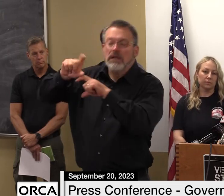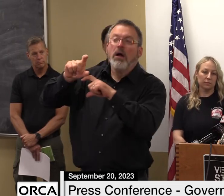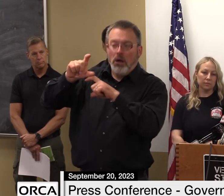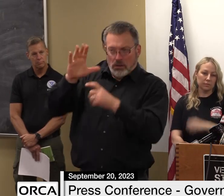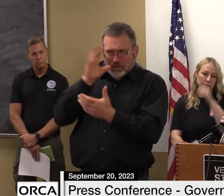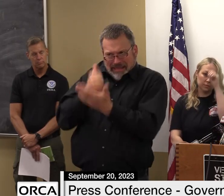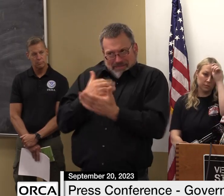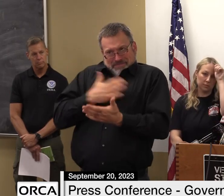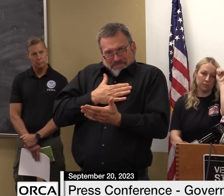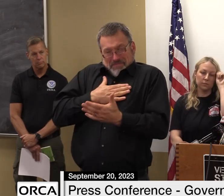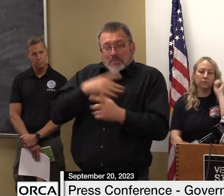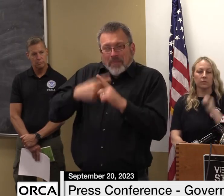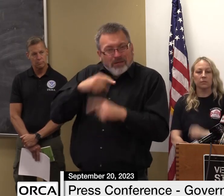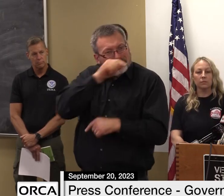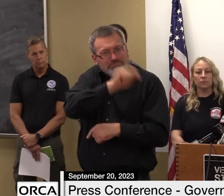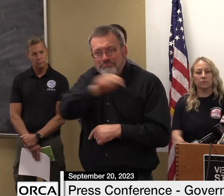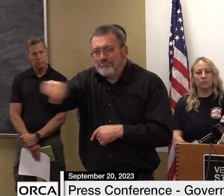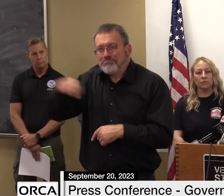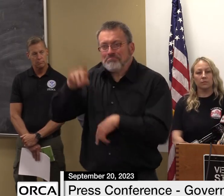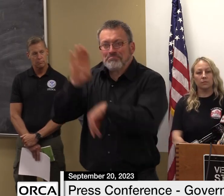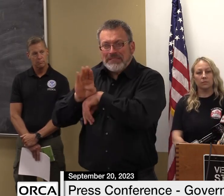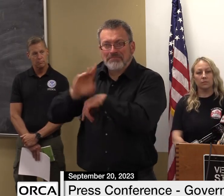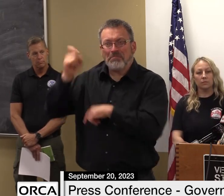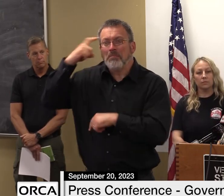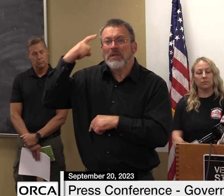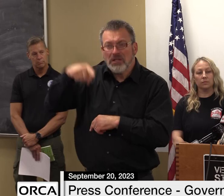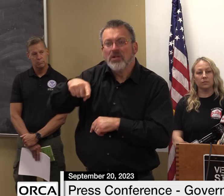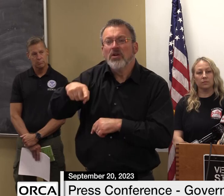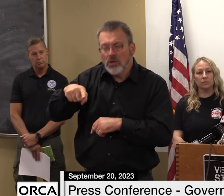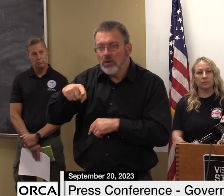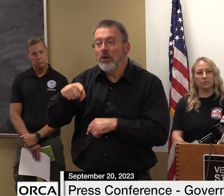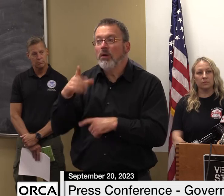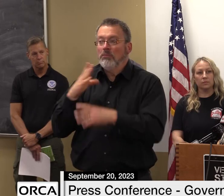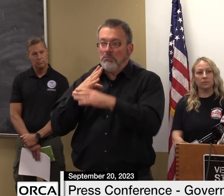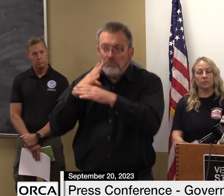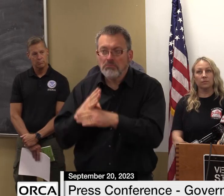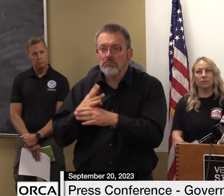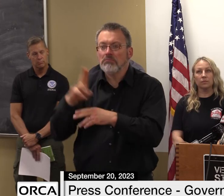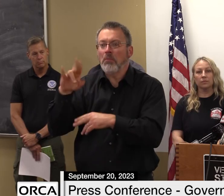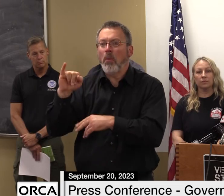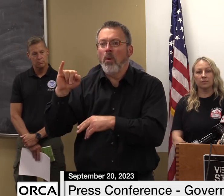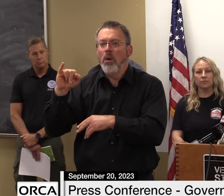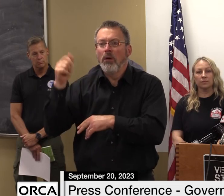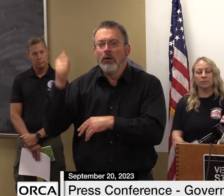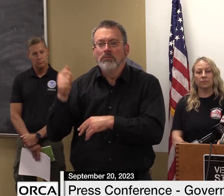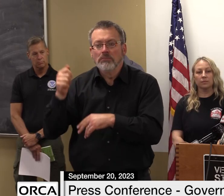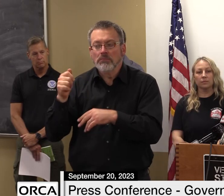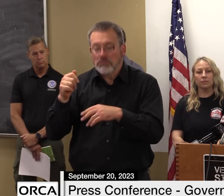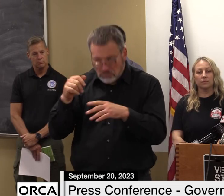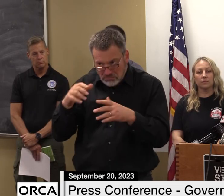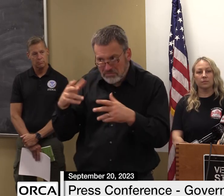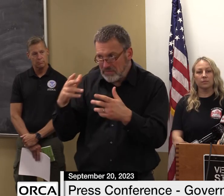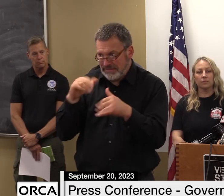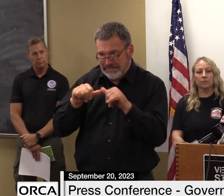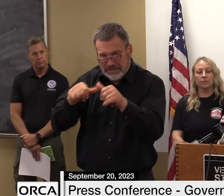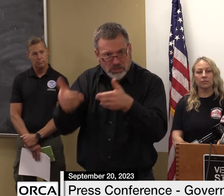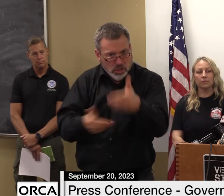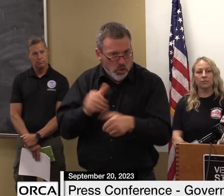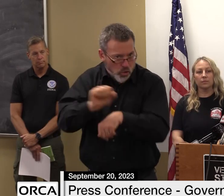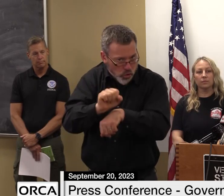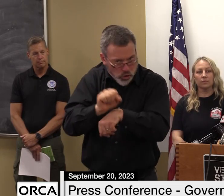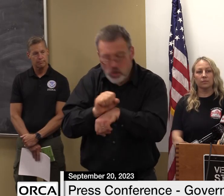and get them off of unemployment sooner, and help our downtowns recover their basic services for the good of our whole community.